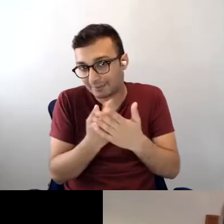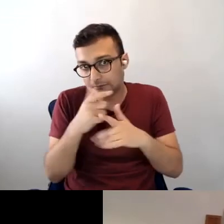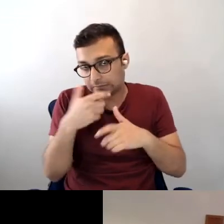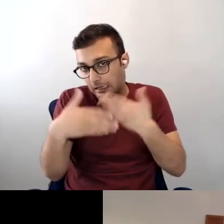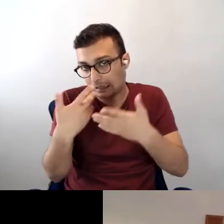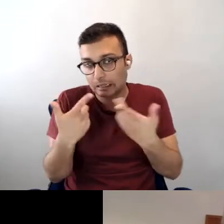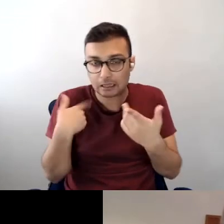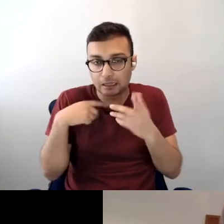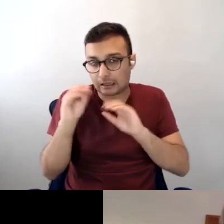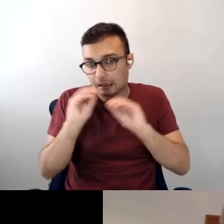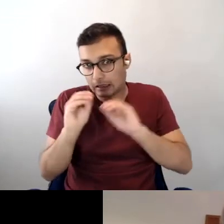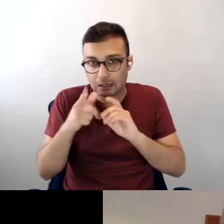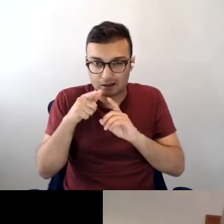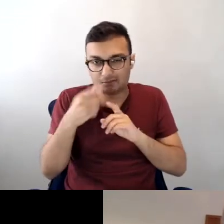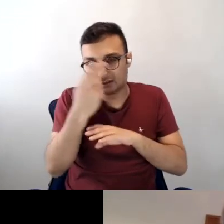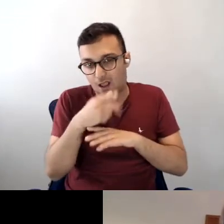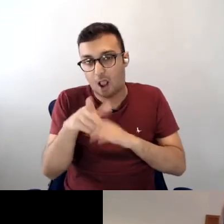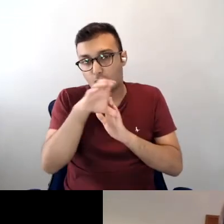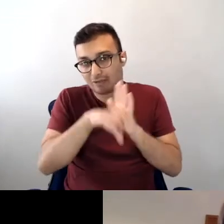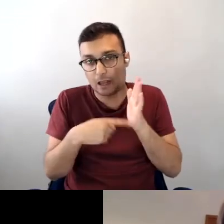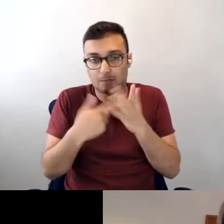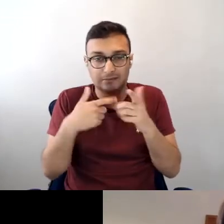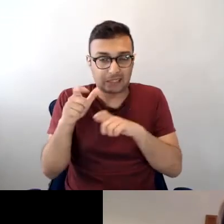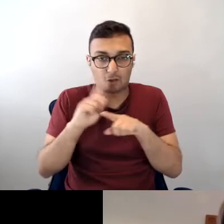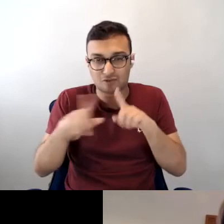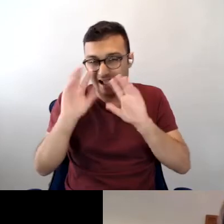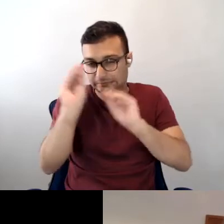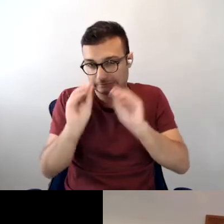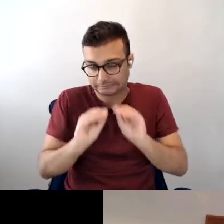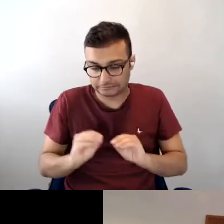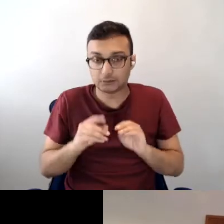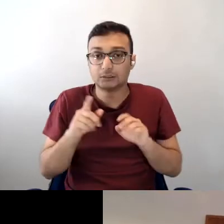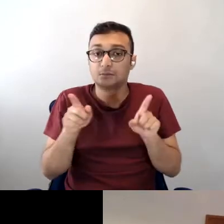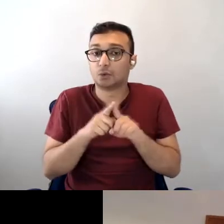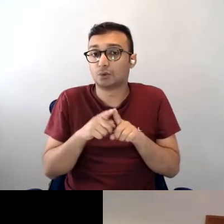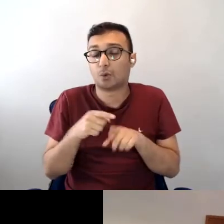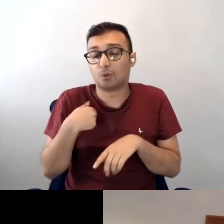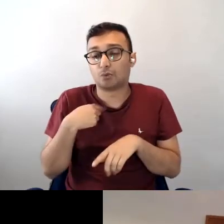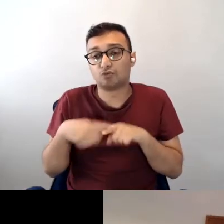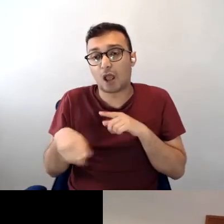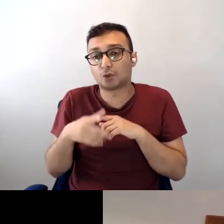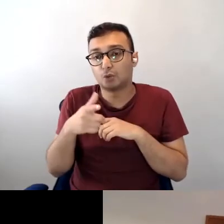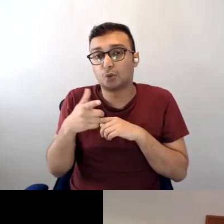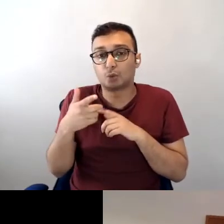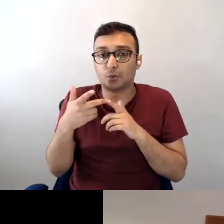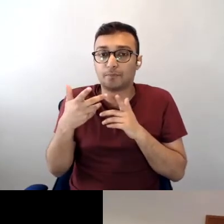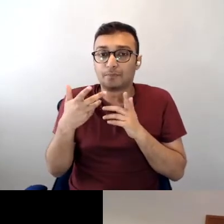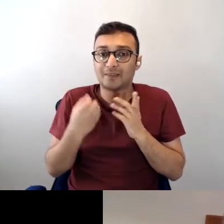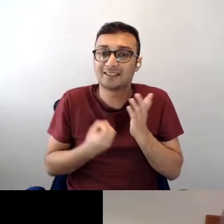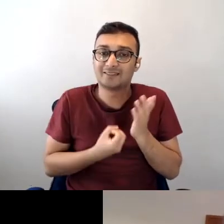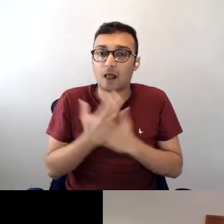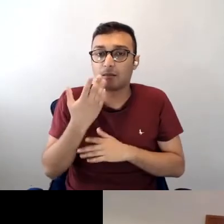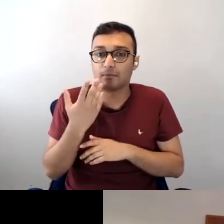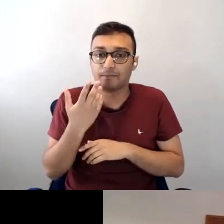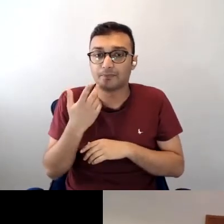curriculum, and also we are trying to incorporate the career structure or the career development